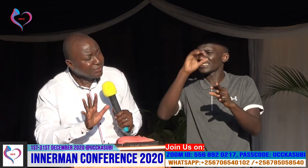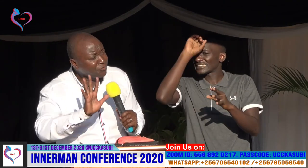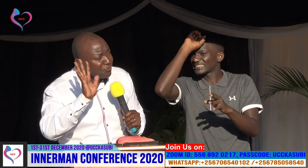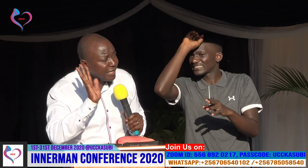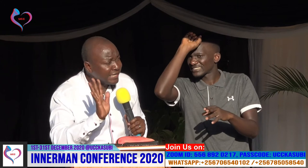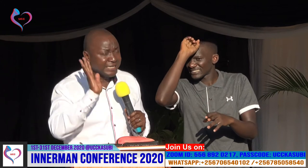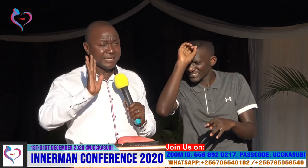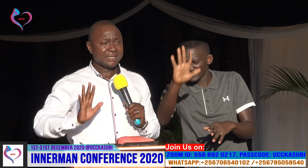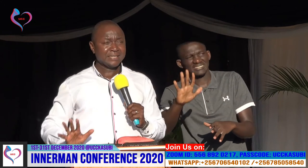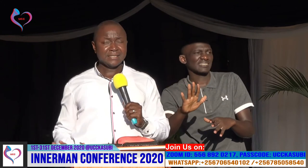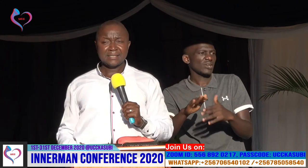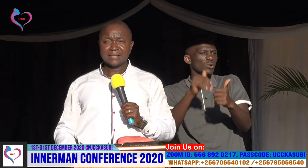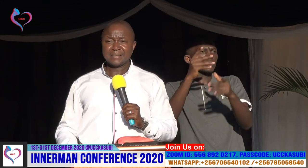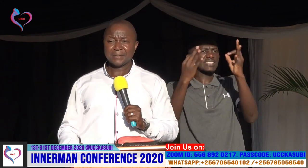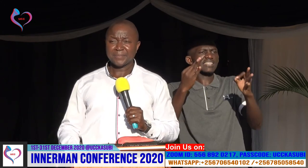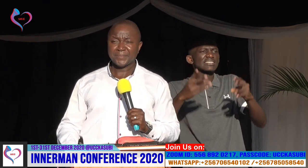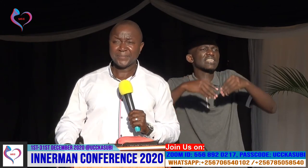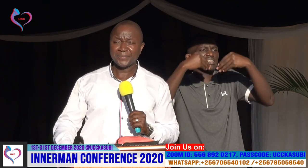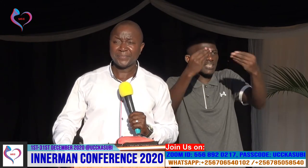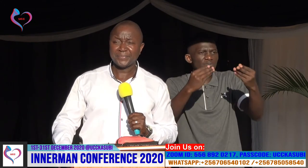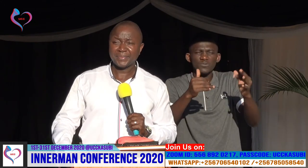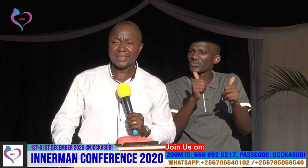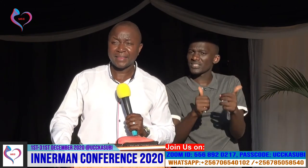what is fed.